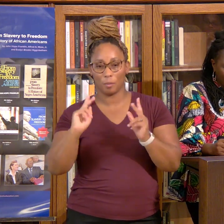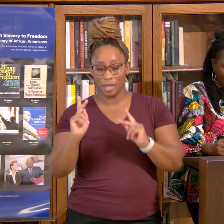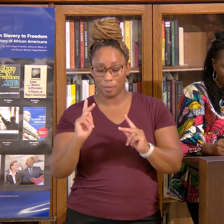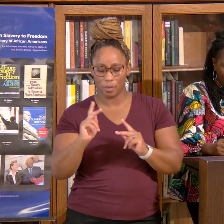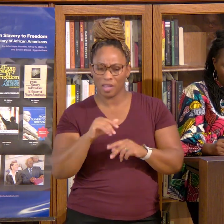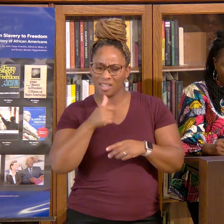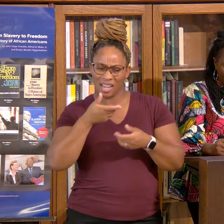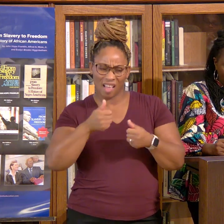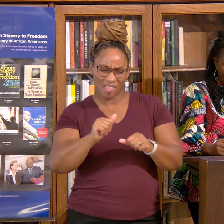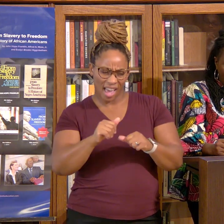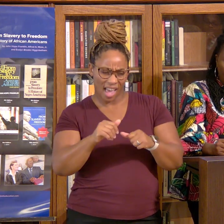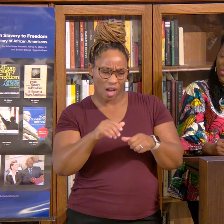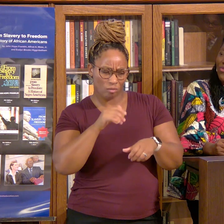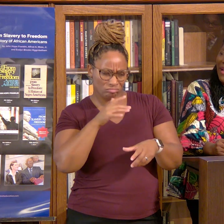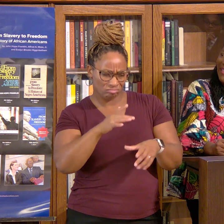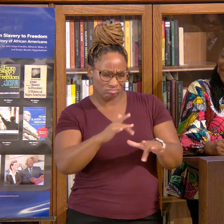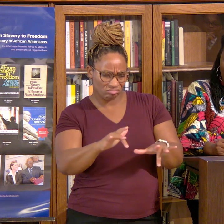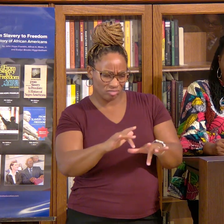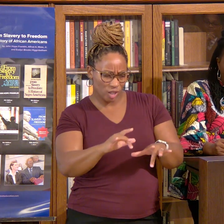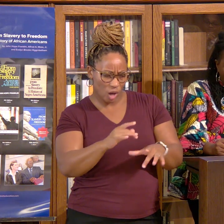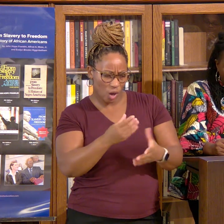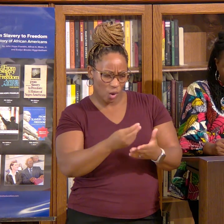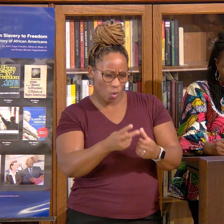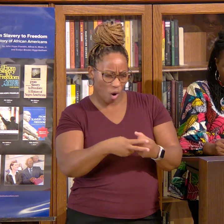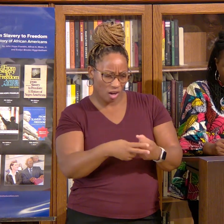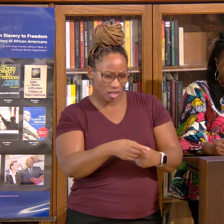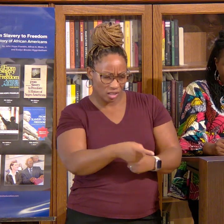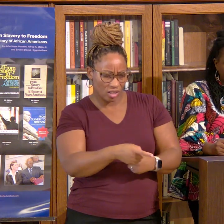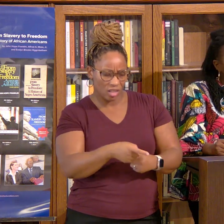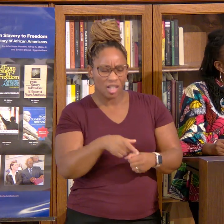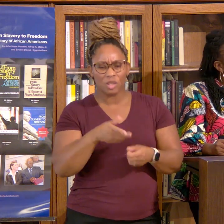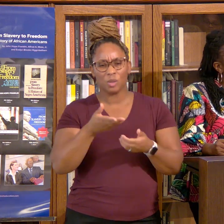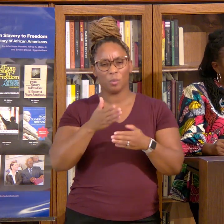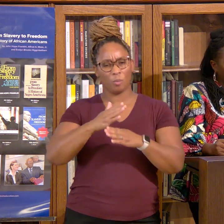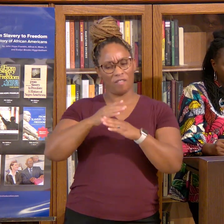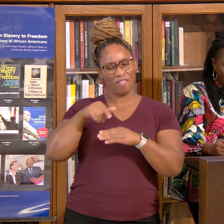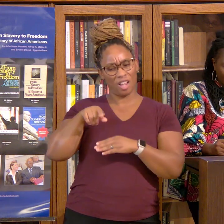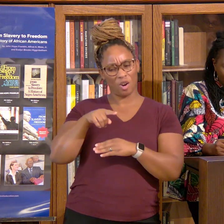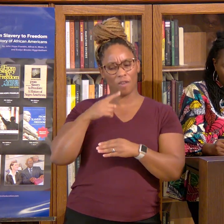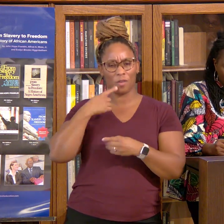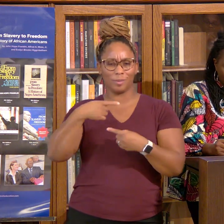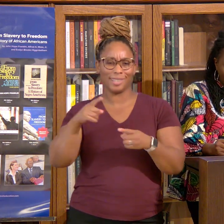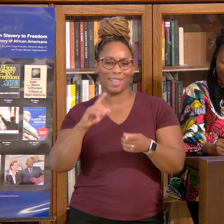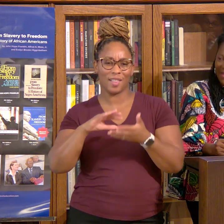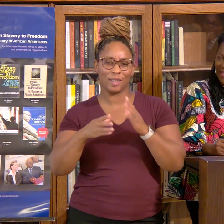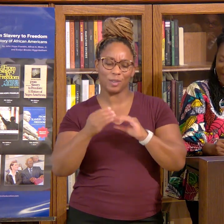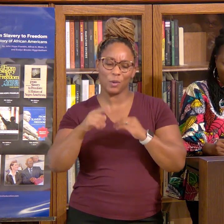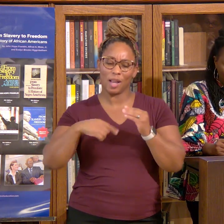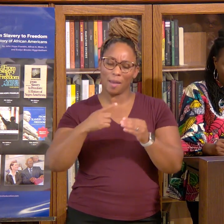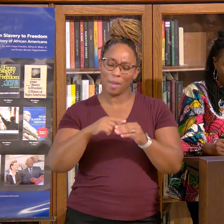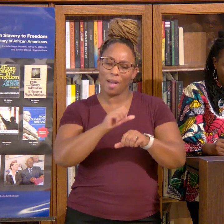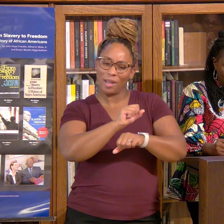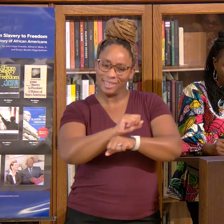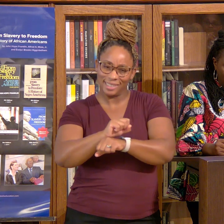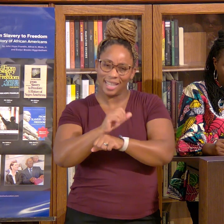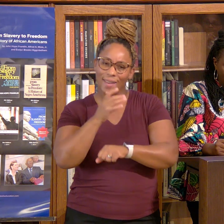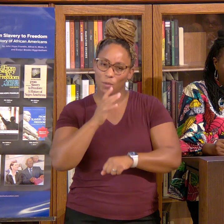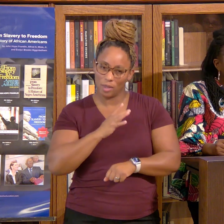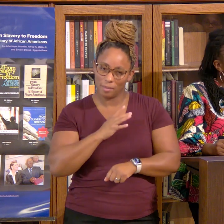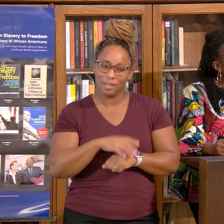absence of archival materials or the racism of arabist to prevent her from telling a story about